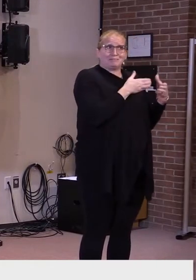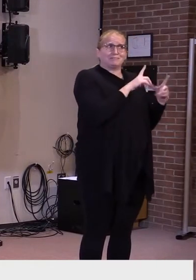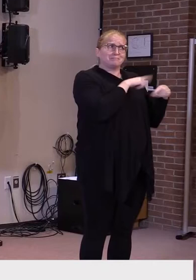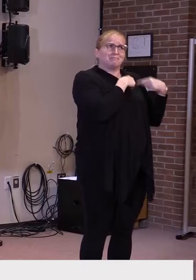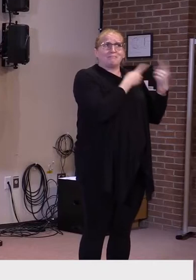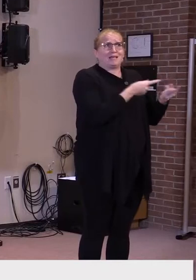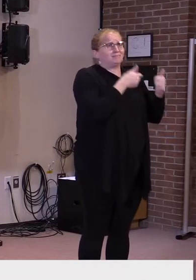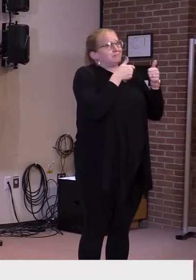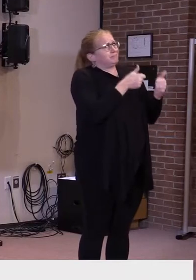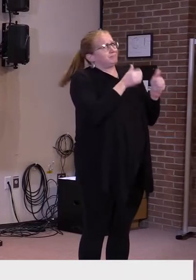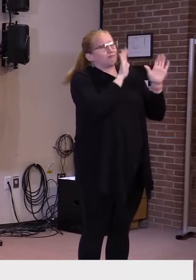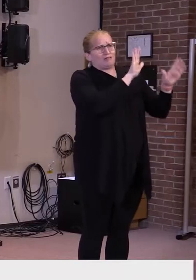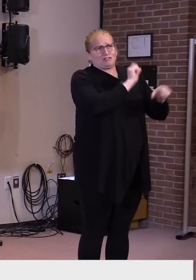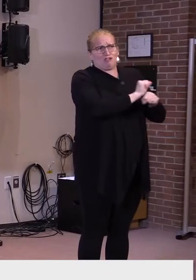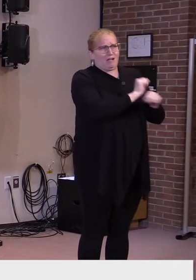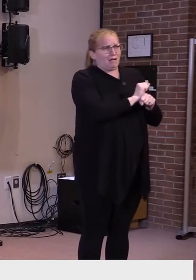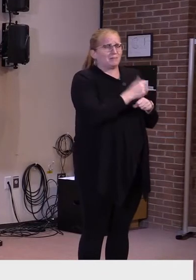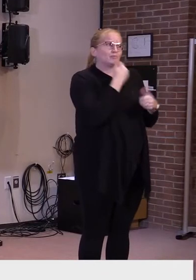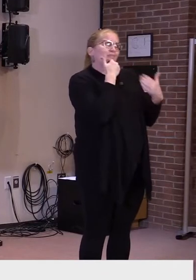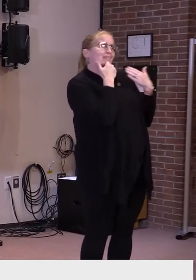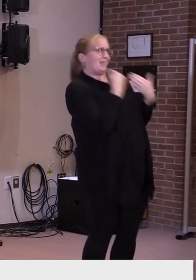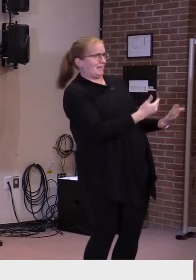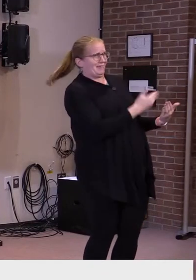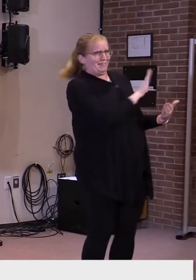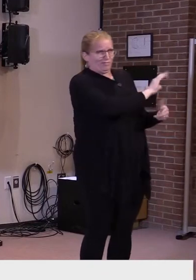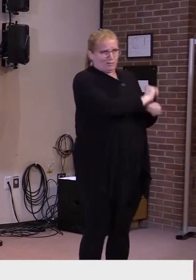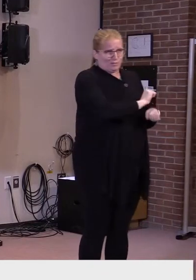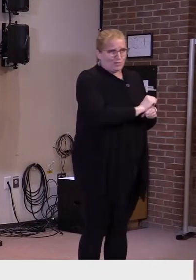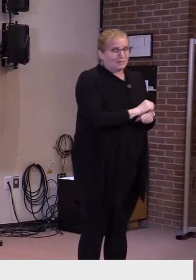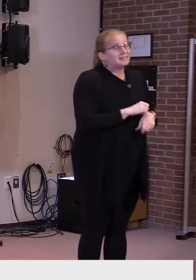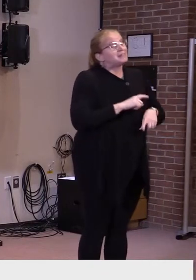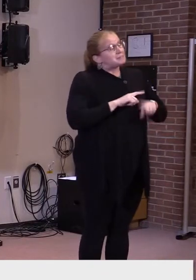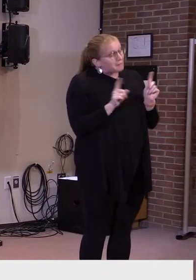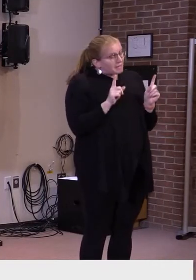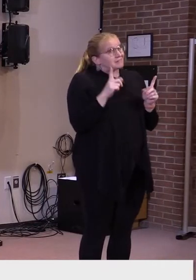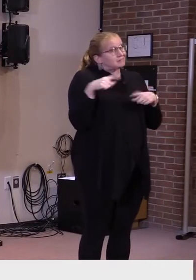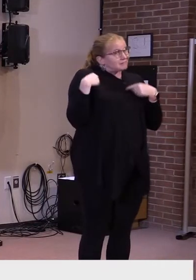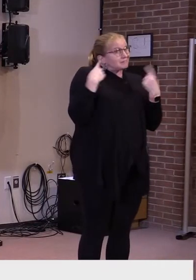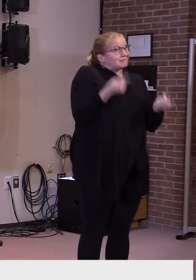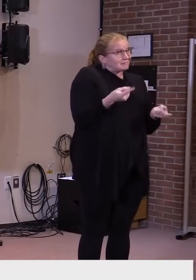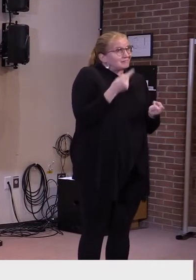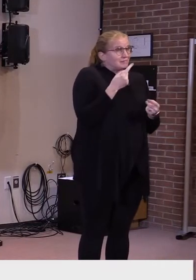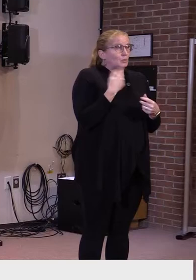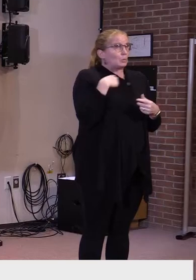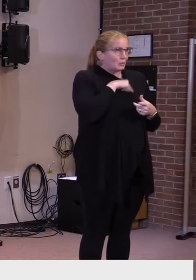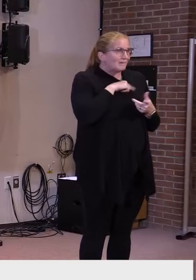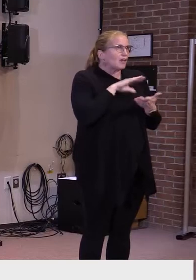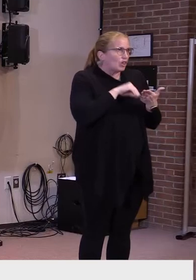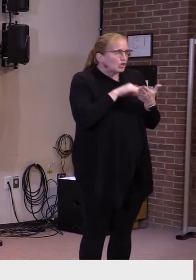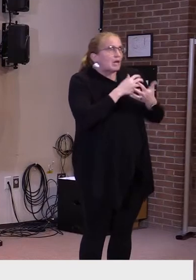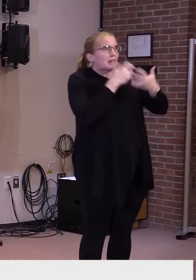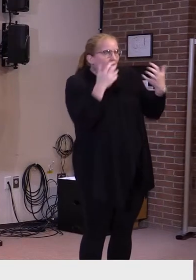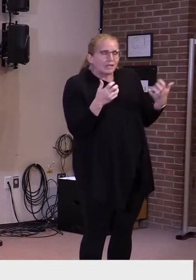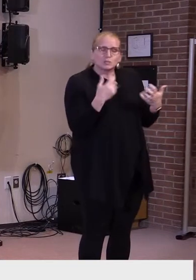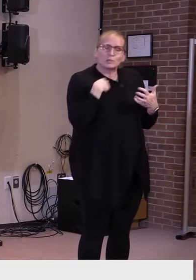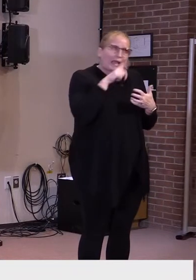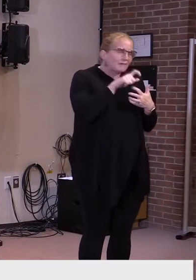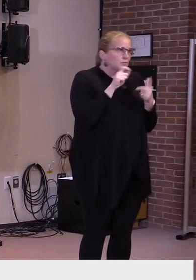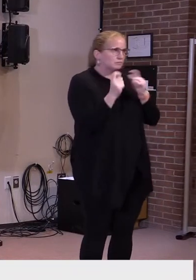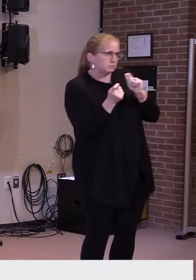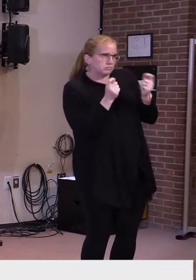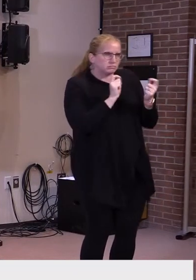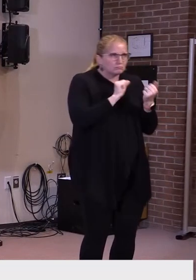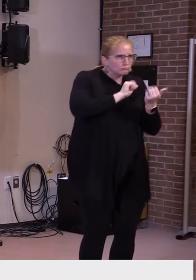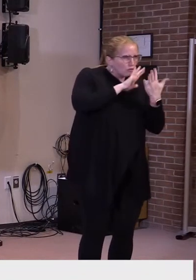to thank them. But during the pandemic, we've learned a lot, and we are constantly adapting our approaches as